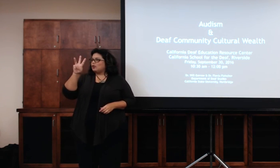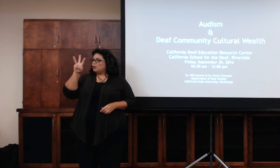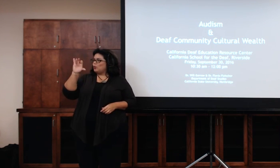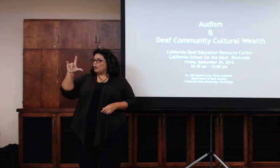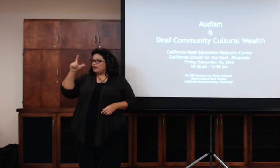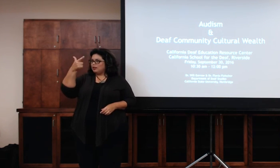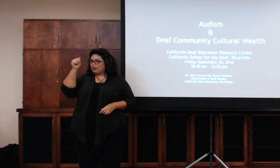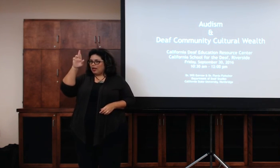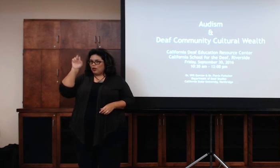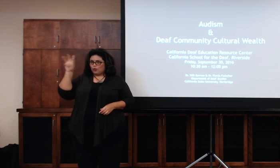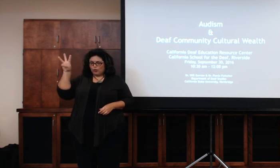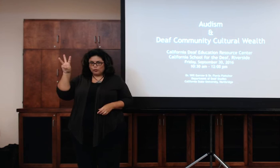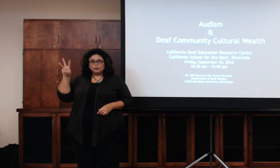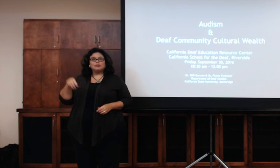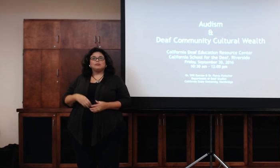Dr. Will Garrow.